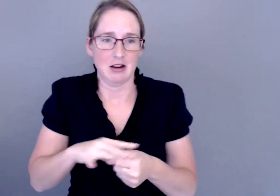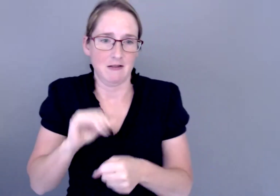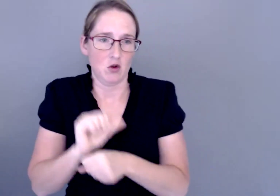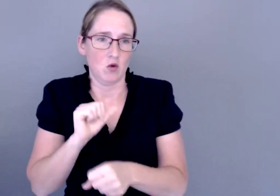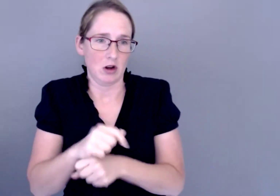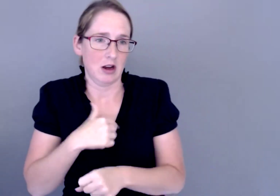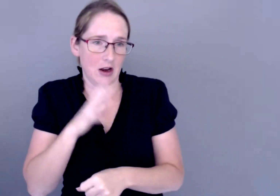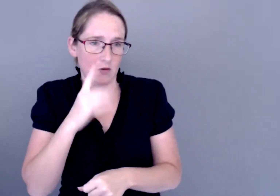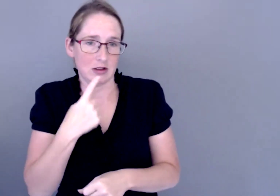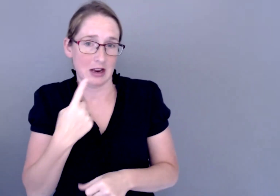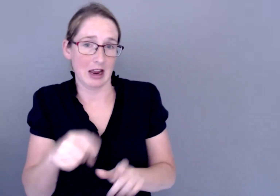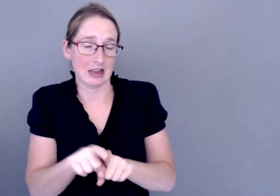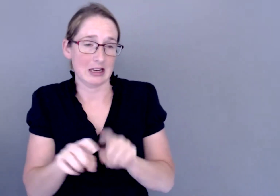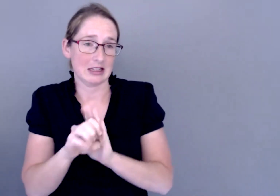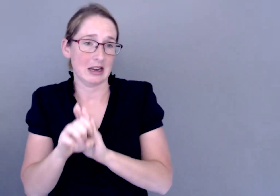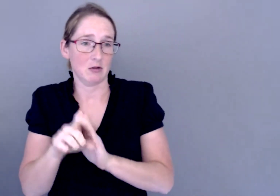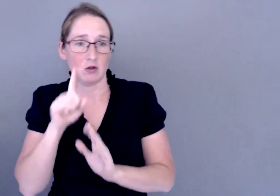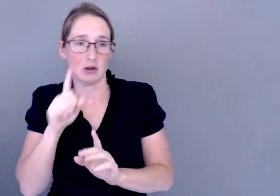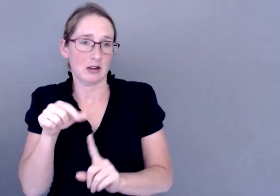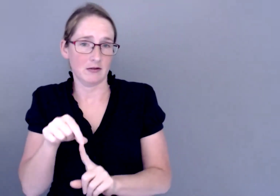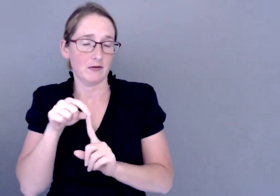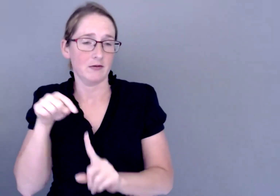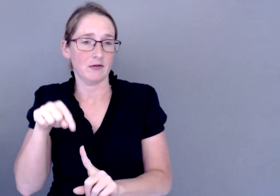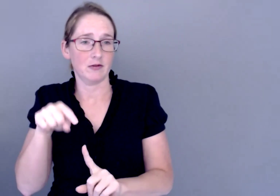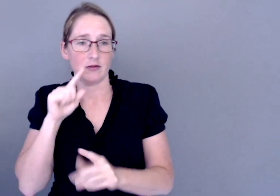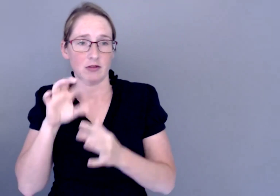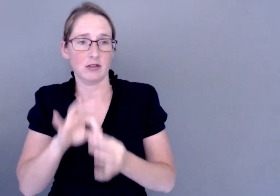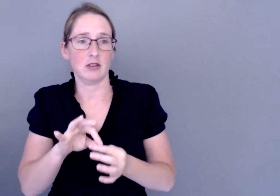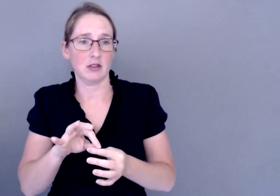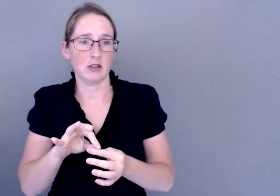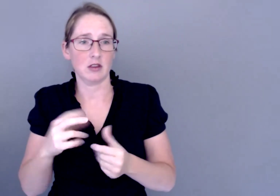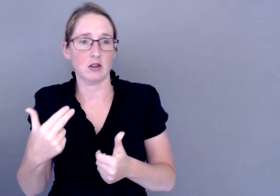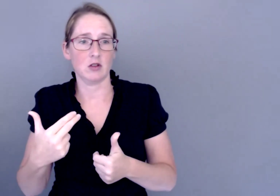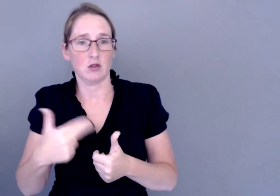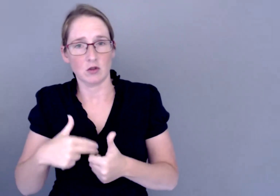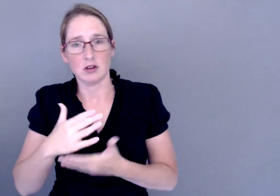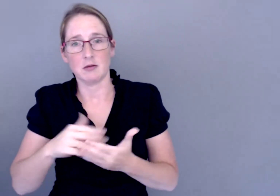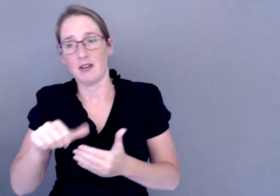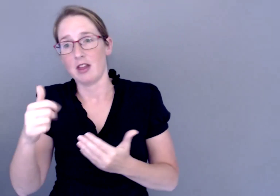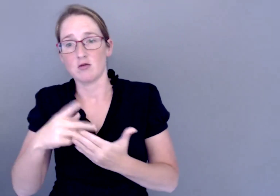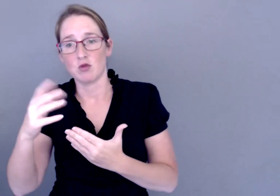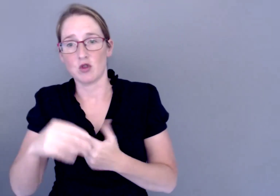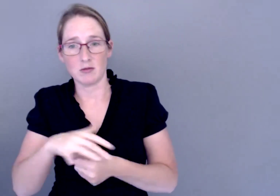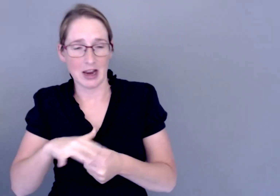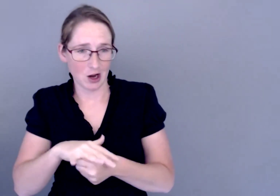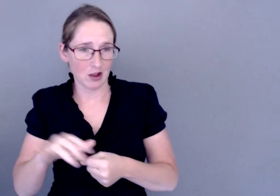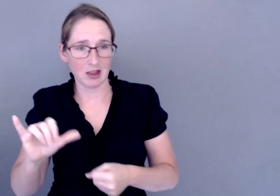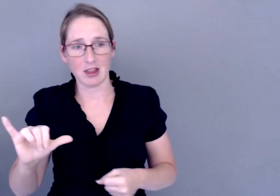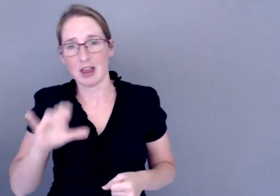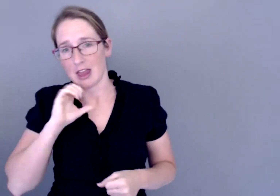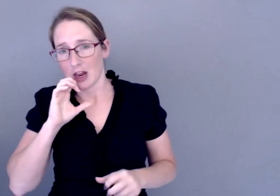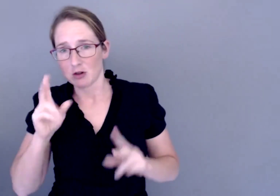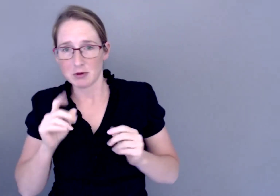will use as an example is actually around joining some of our other program areas, like aging people